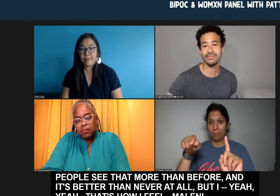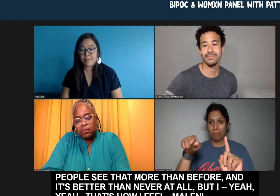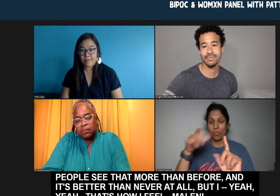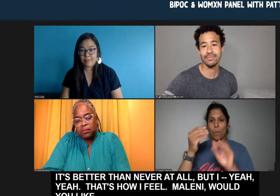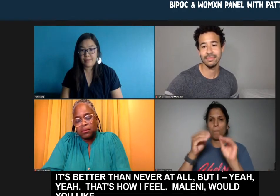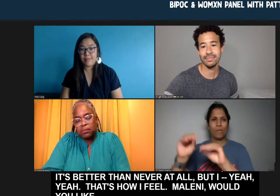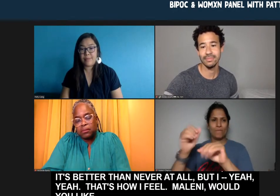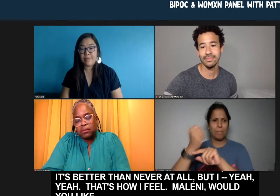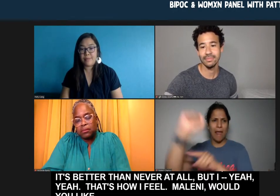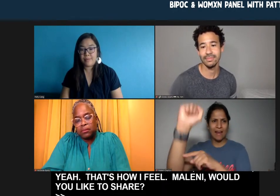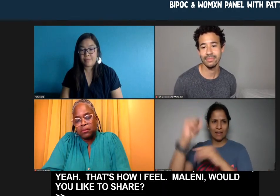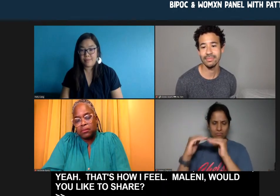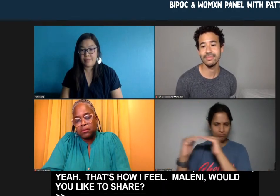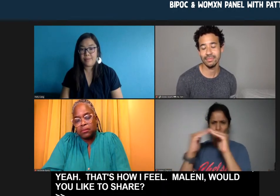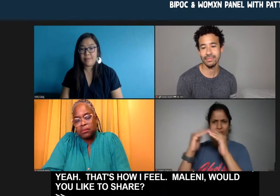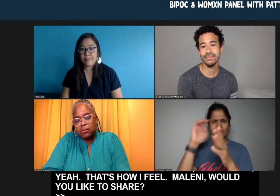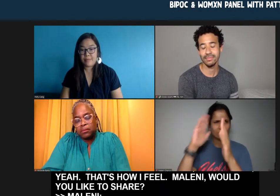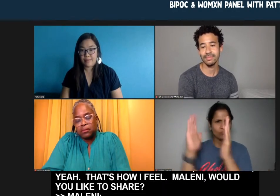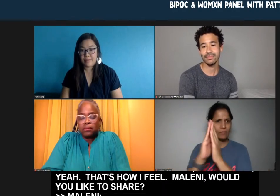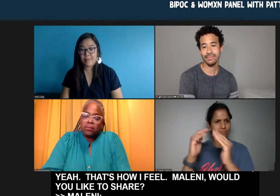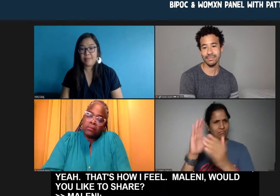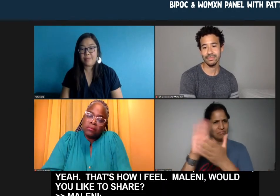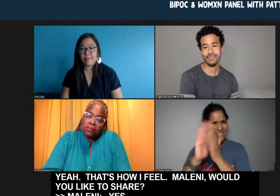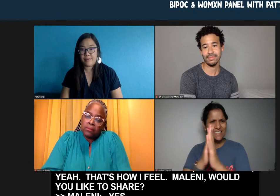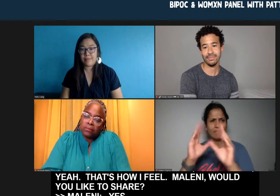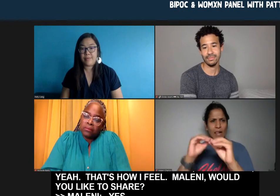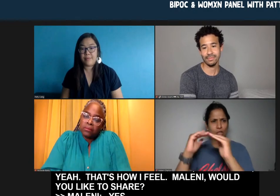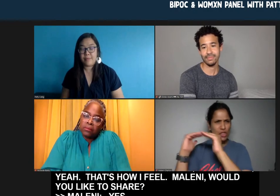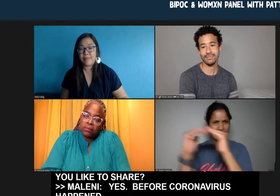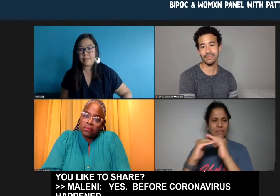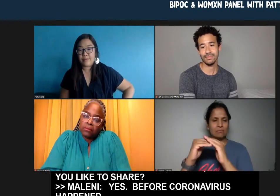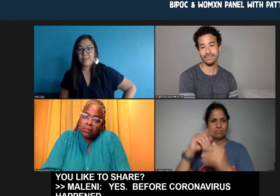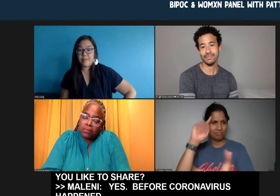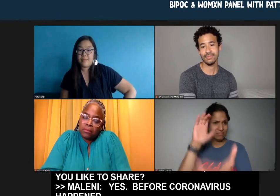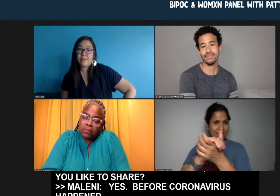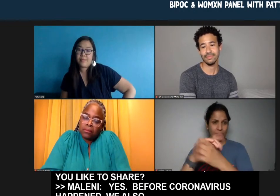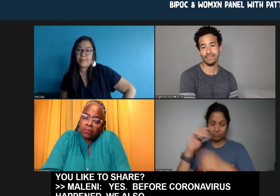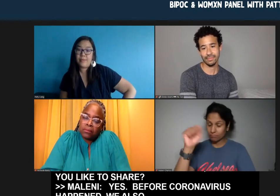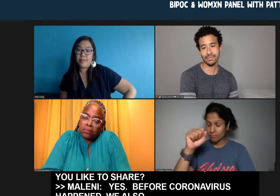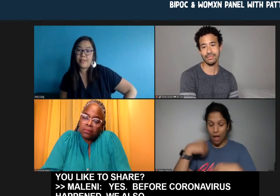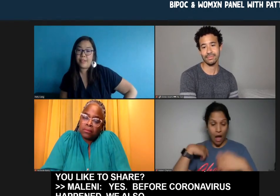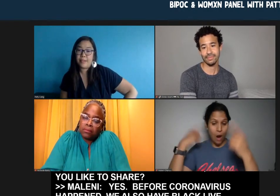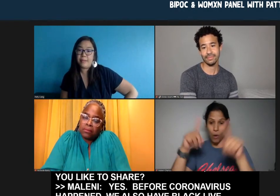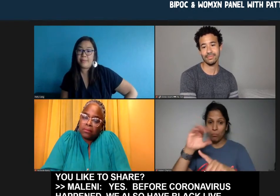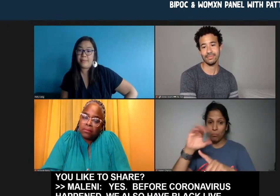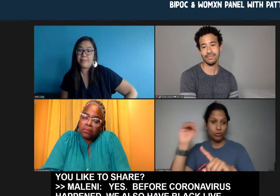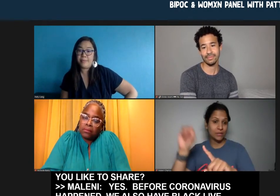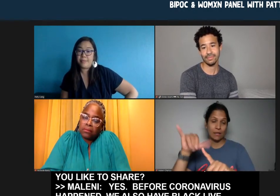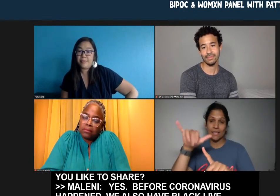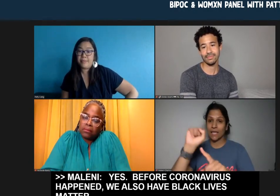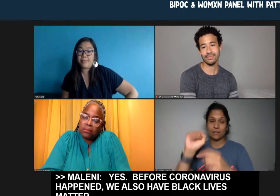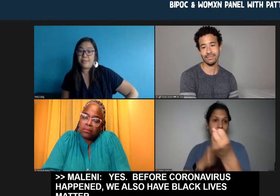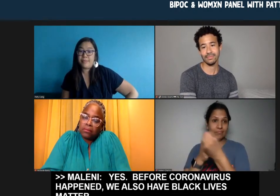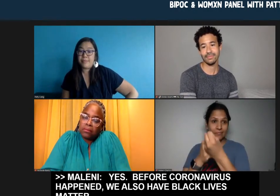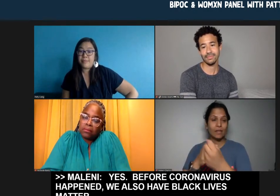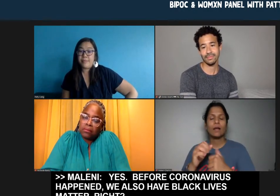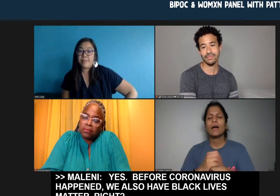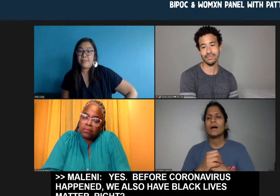before coronavirus happened, I mean, we also have Black Lives Matter, right? Which is all about revolution and peace. And I believe